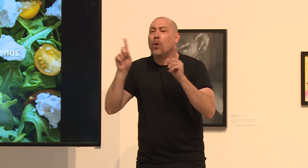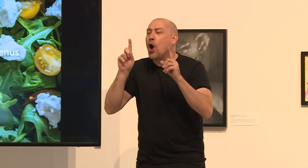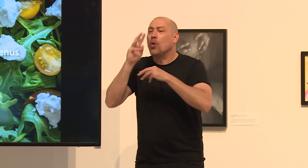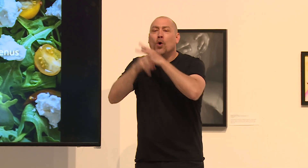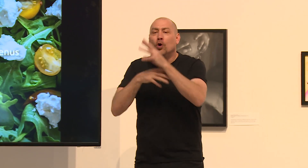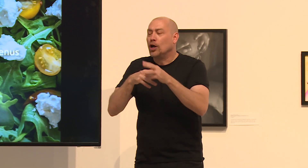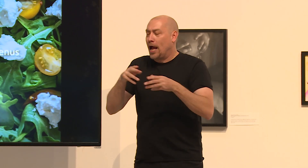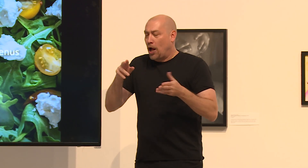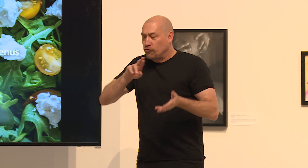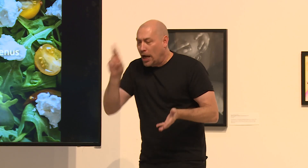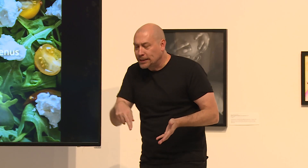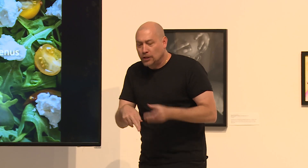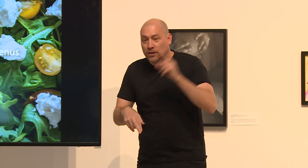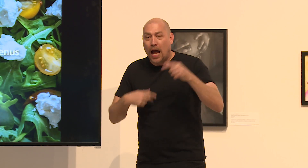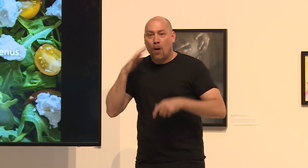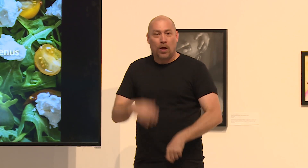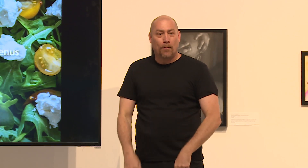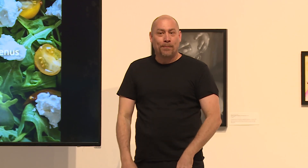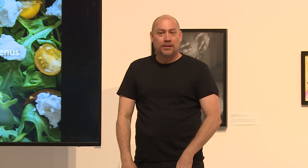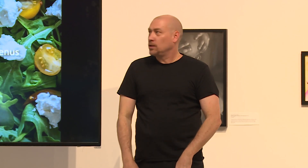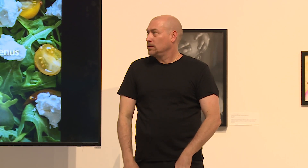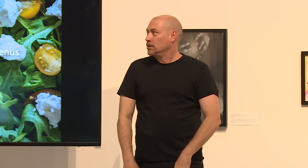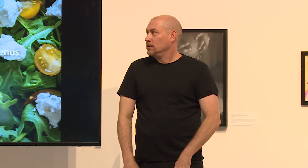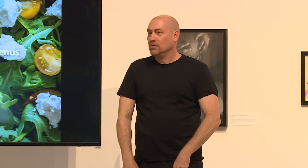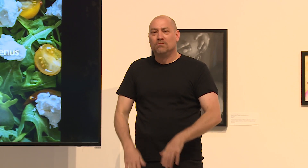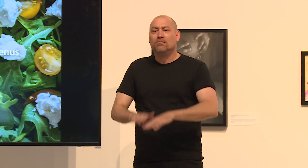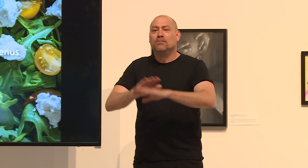and it doesn't matter where you go in the world, wherever you walk in,